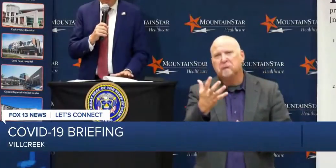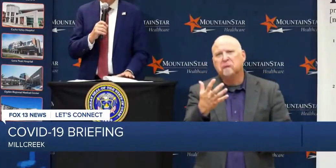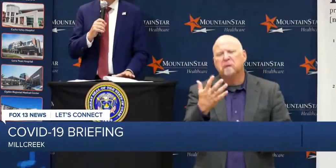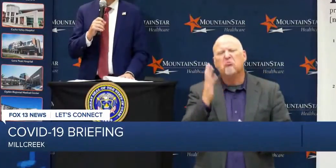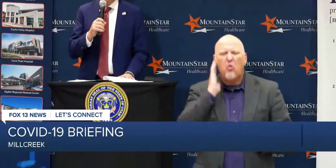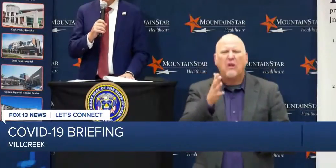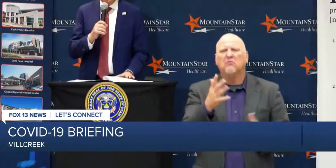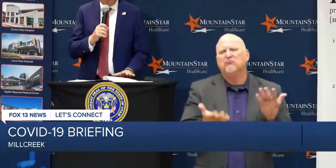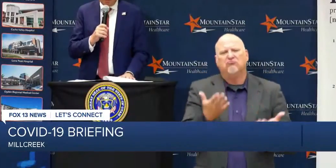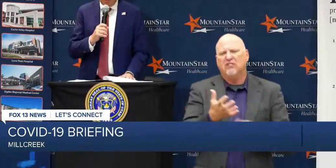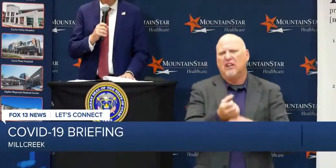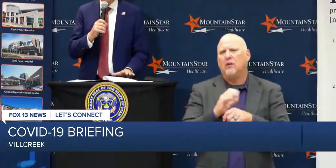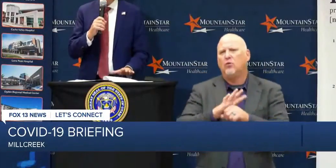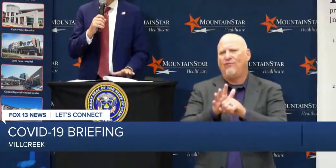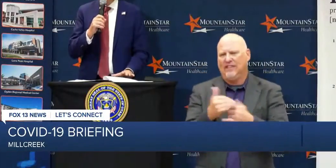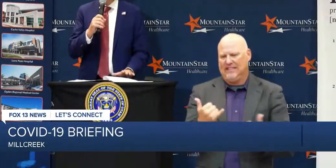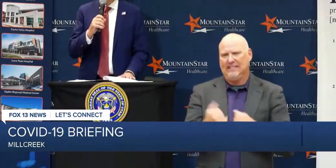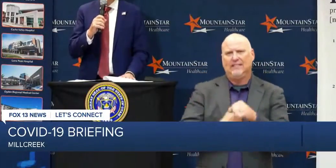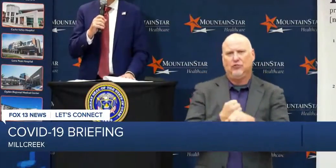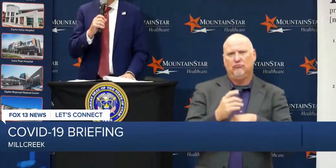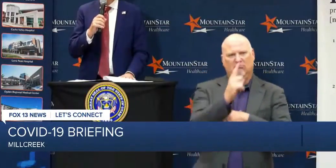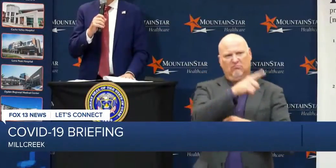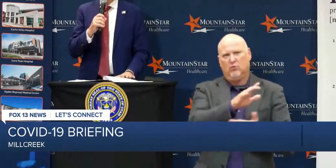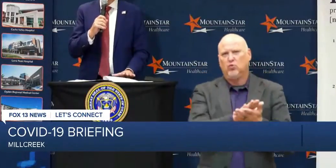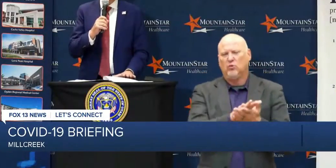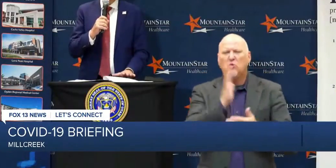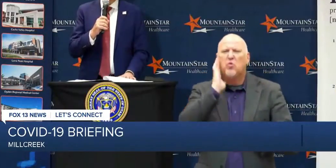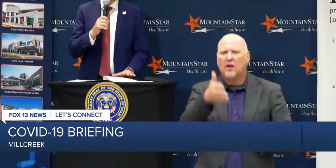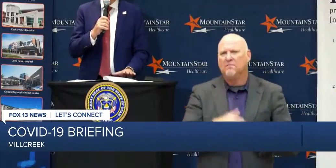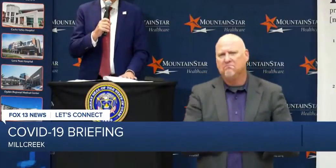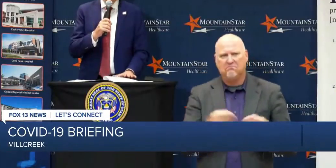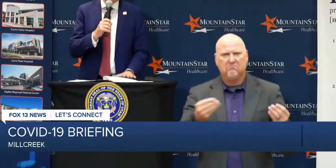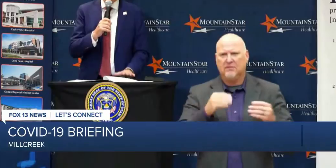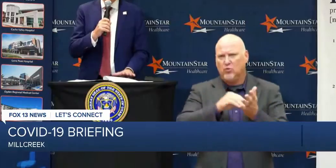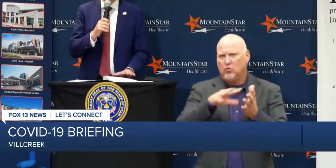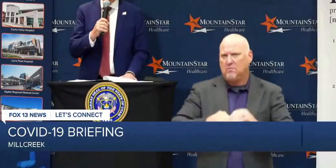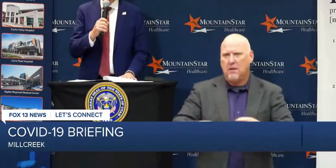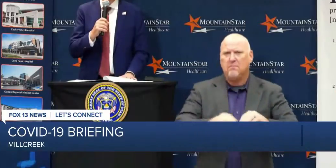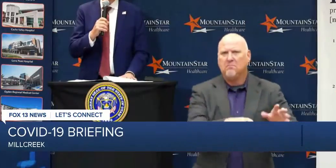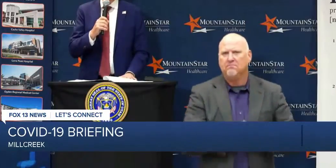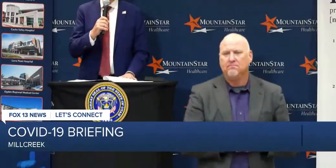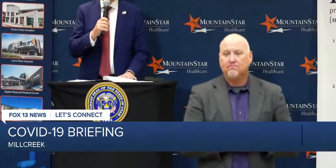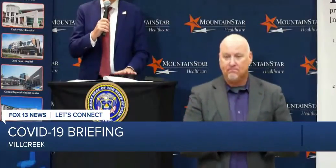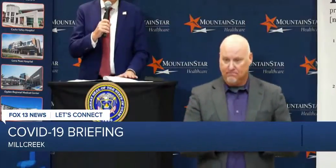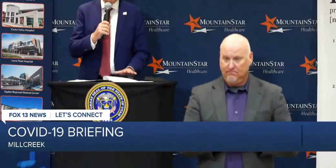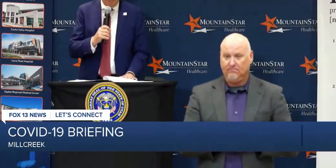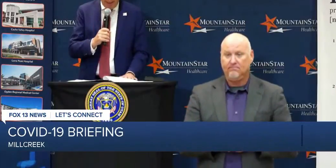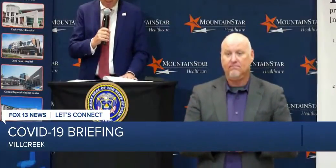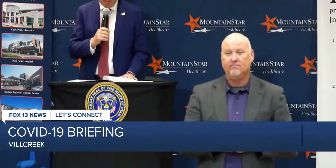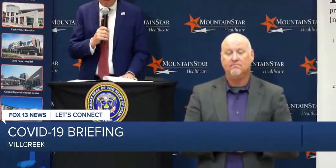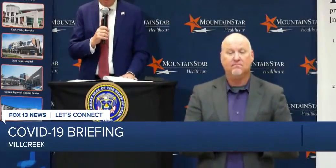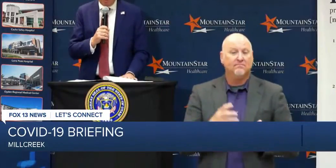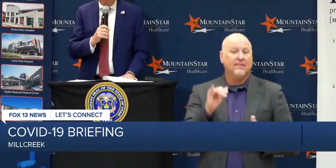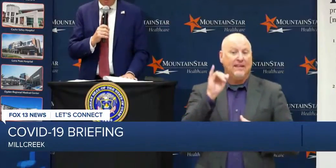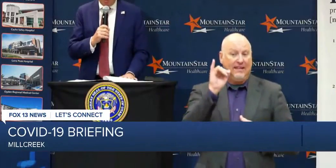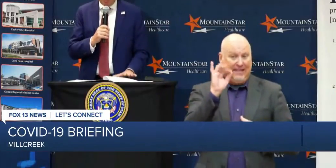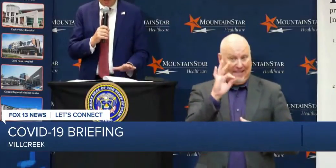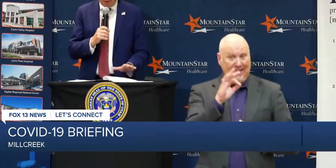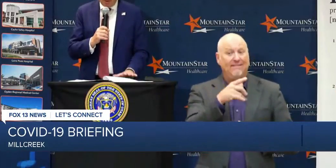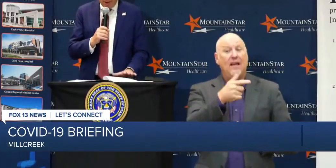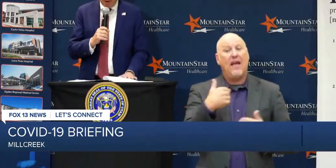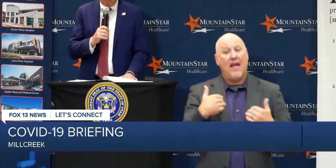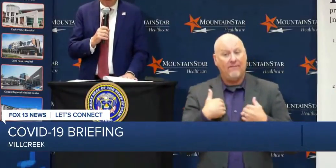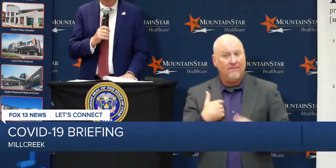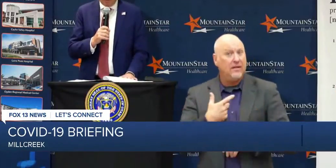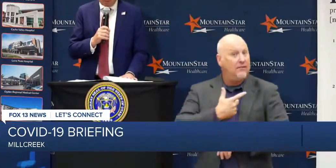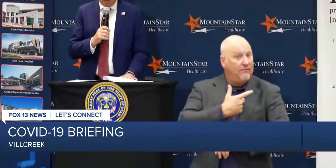They won't have to miss practice, games, and competitions. Let me state that again. This is really good news. If your child is vaccinated and